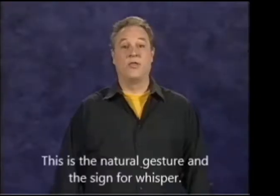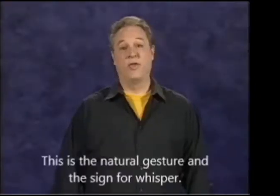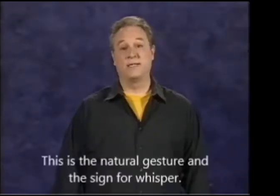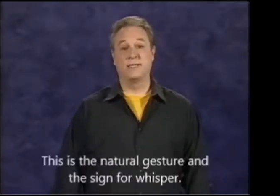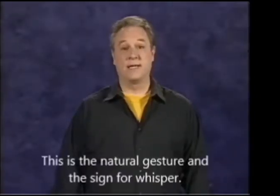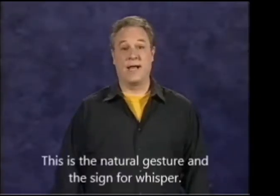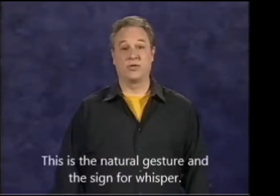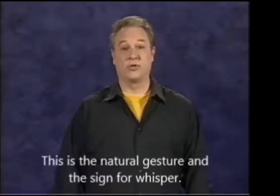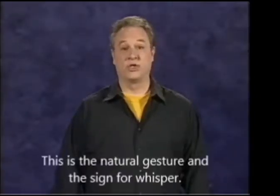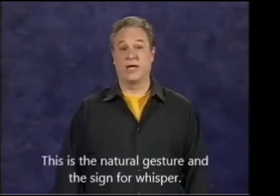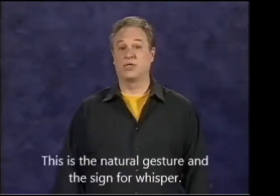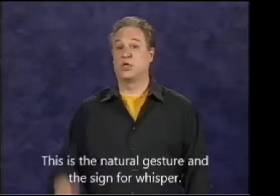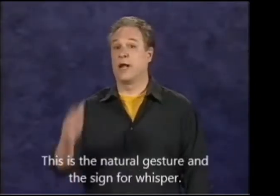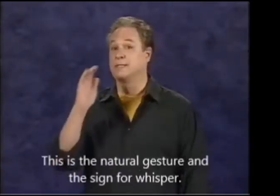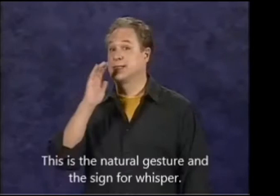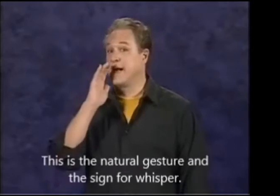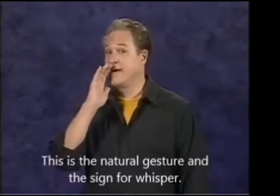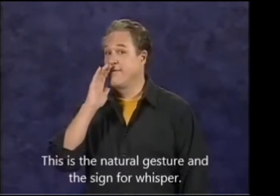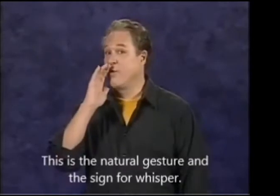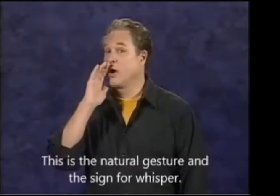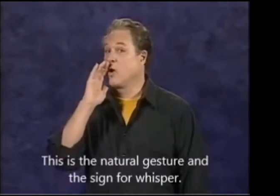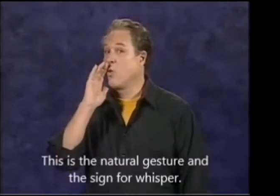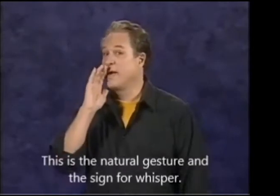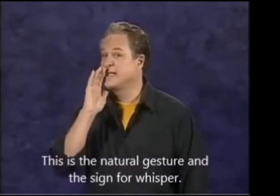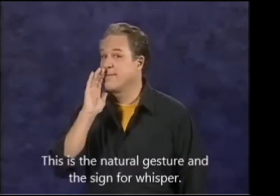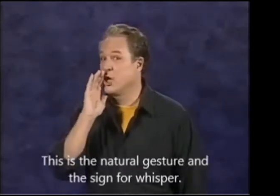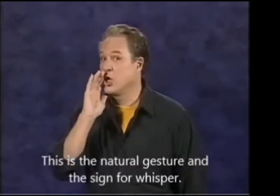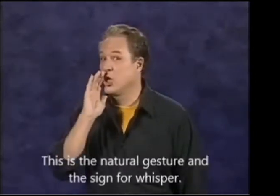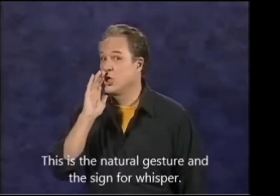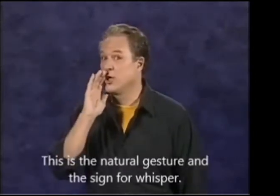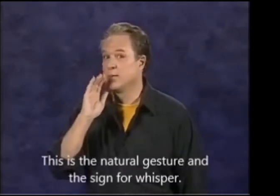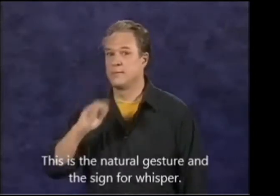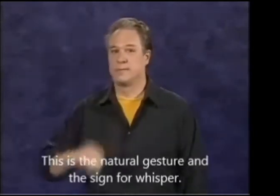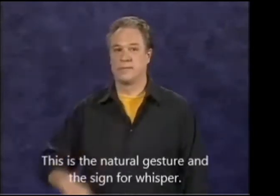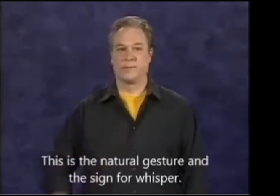This is a natural gesture and sign for whisper.